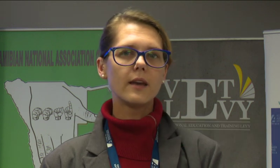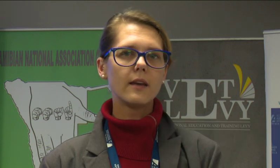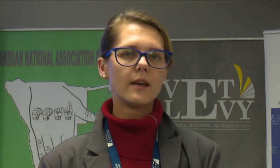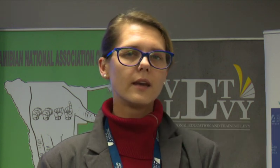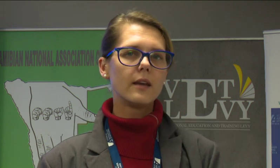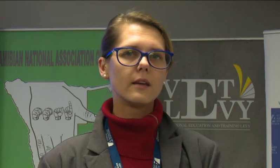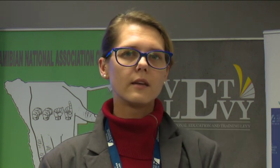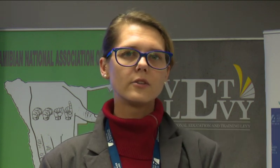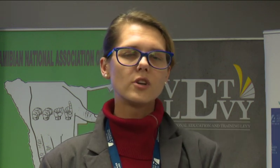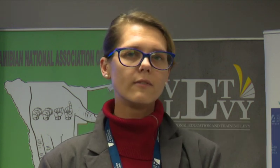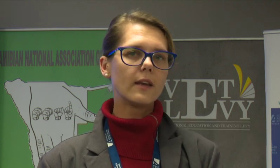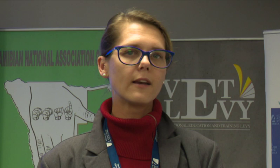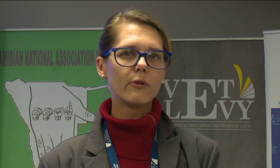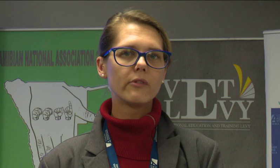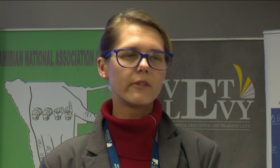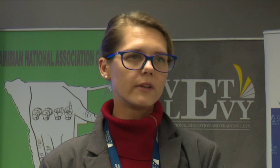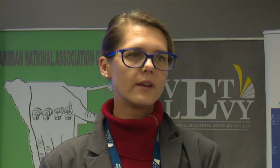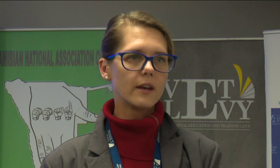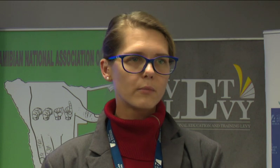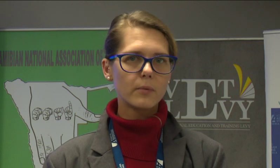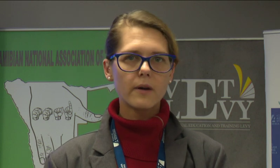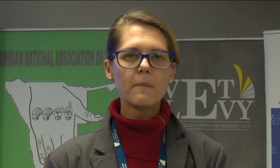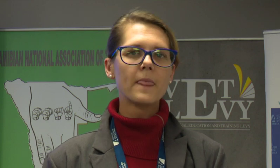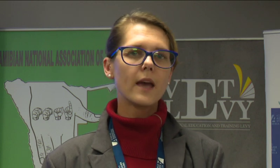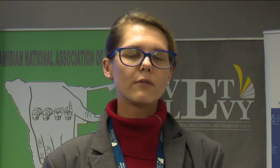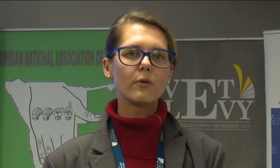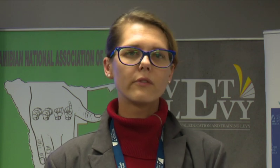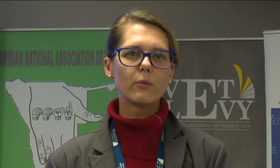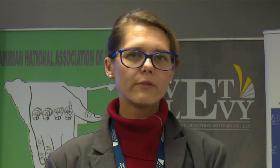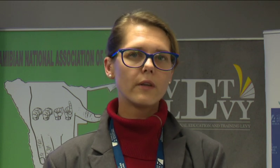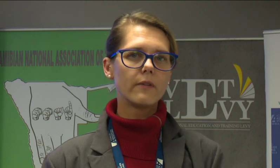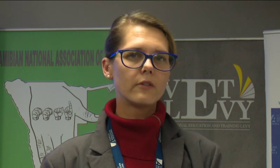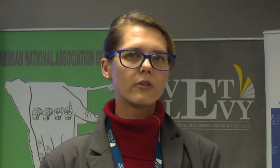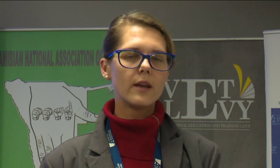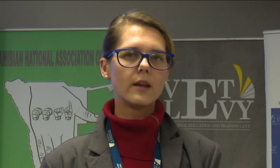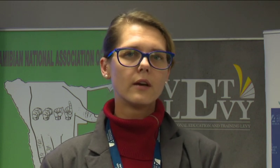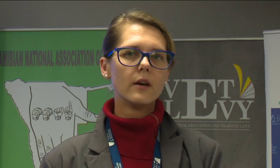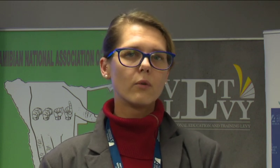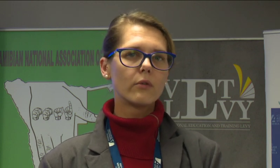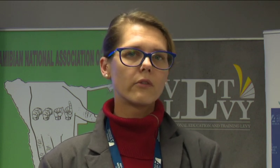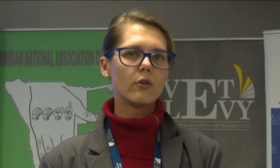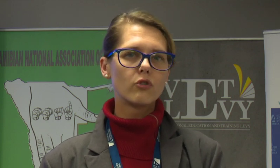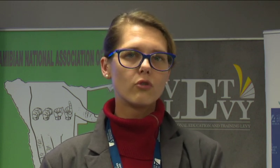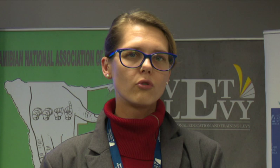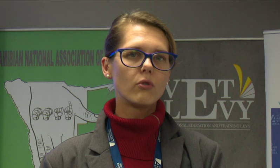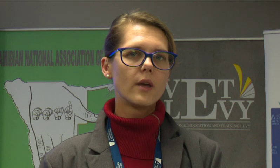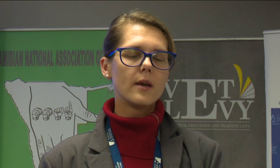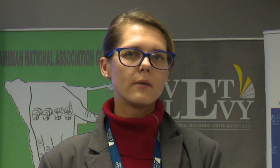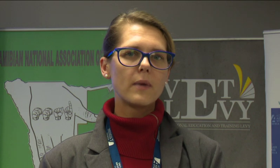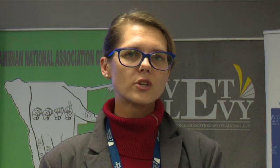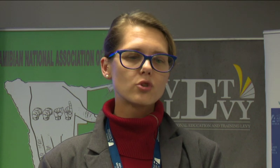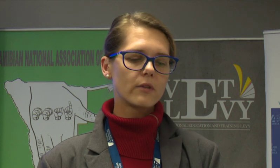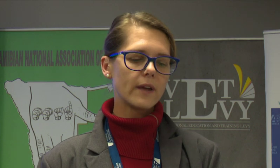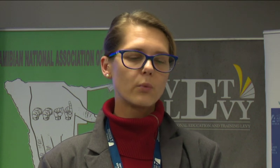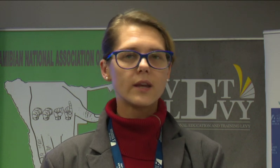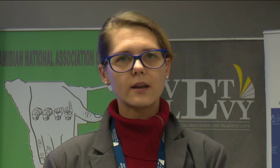the NTA, in achieving inclusivity in Namibia, and of course with the training also